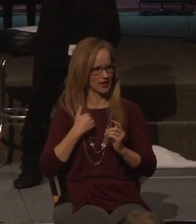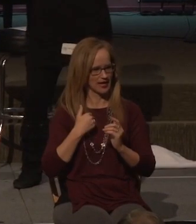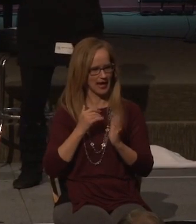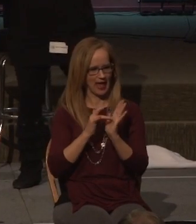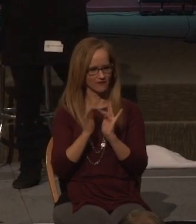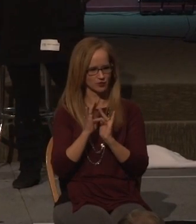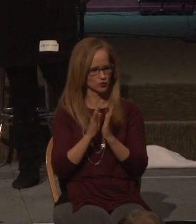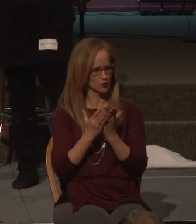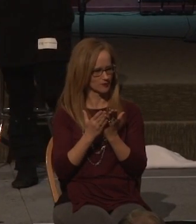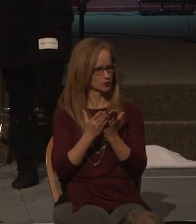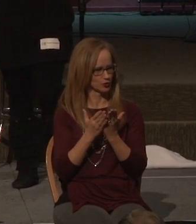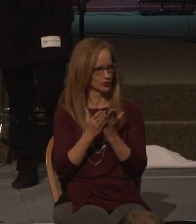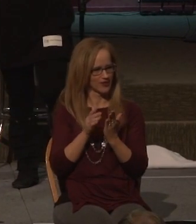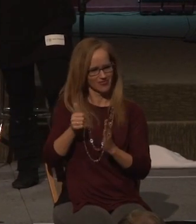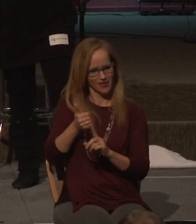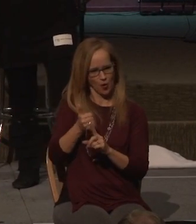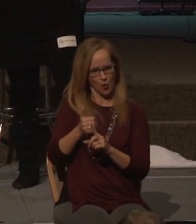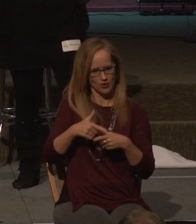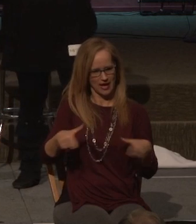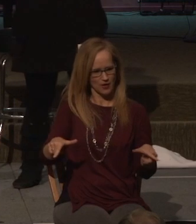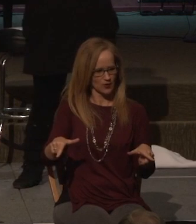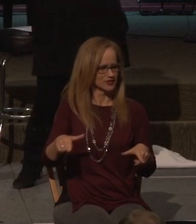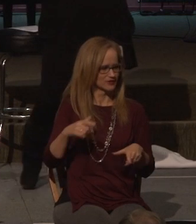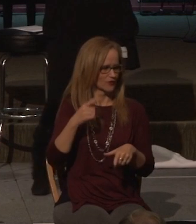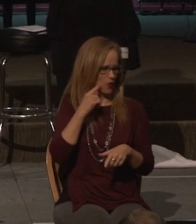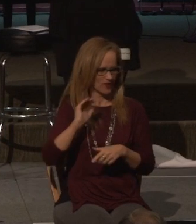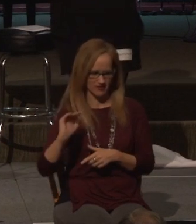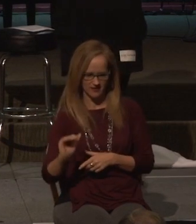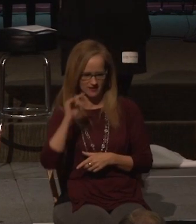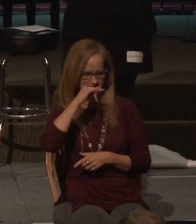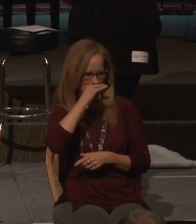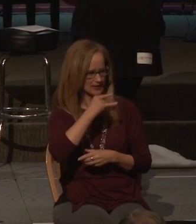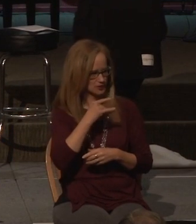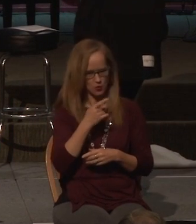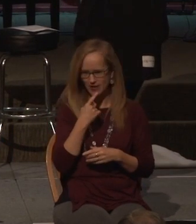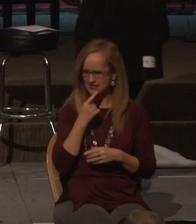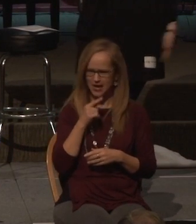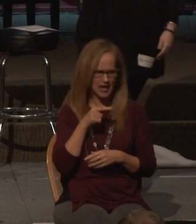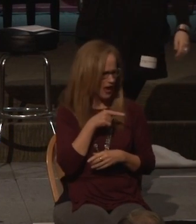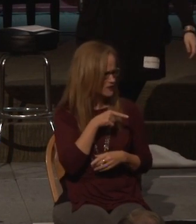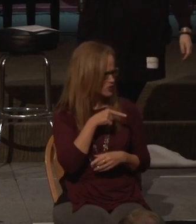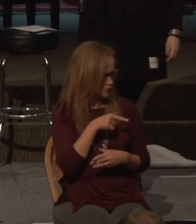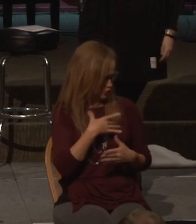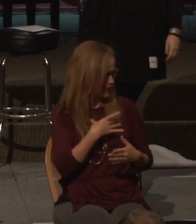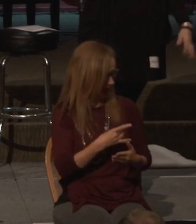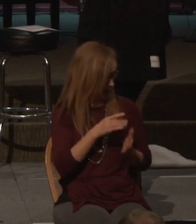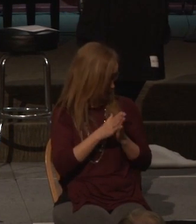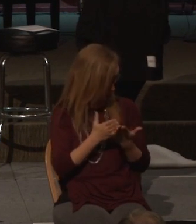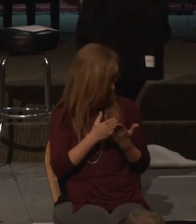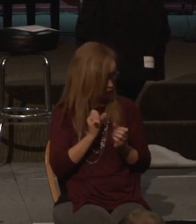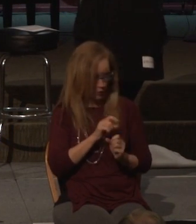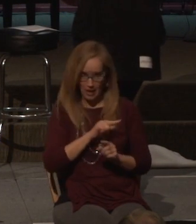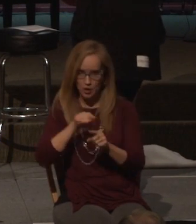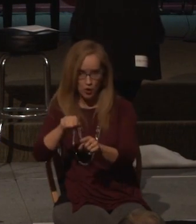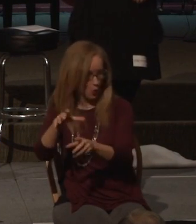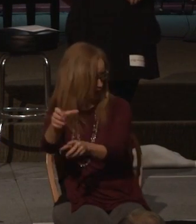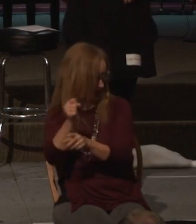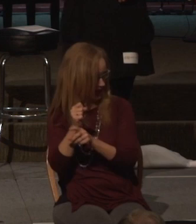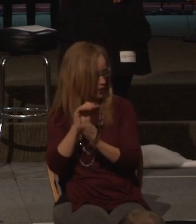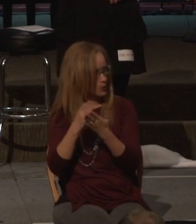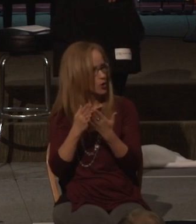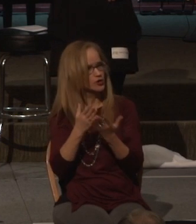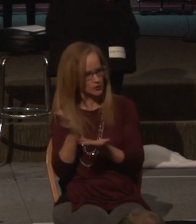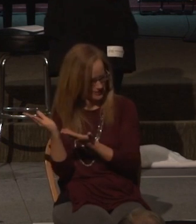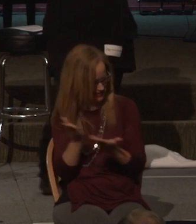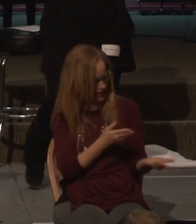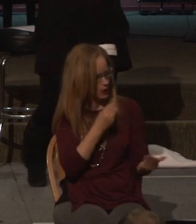and wholesome literature for the little kids or whatever. So I said, oh, if you guys like books, you could go grab a book and you could take